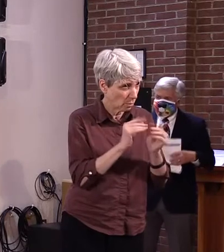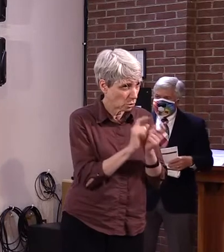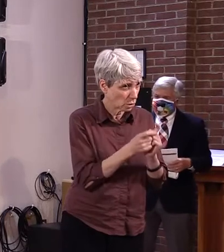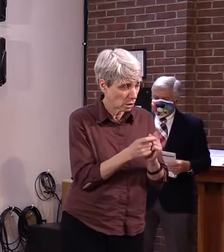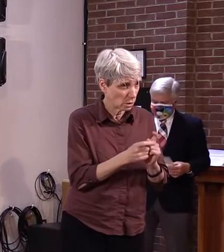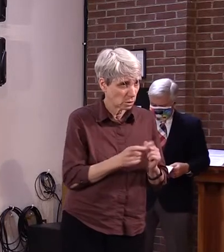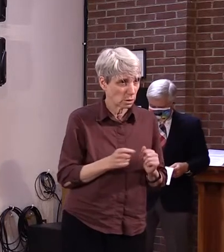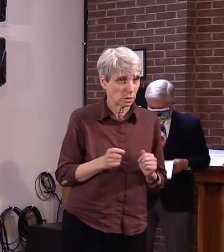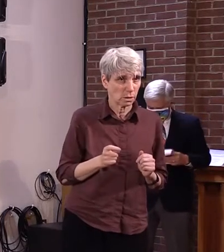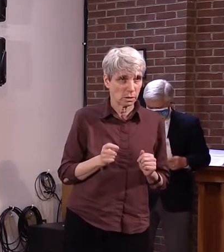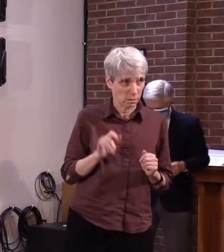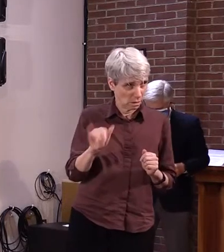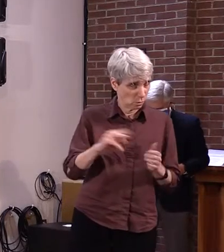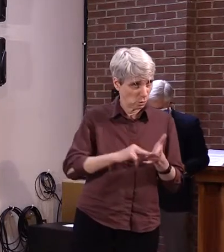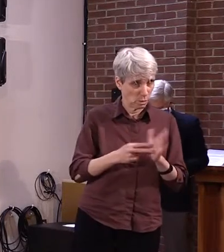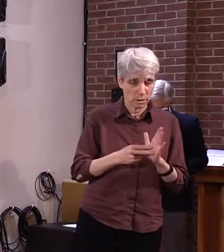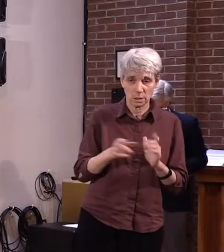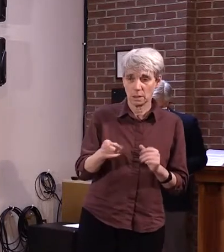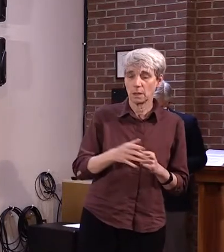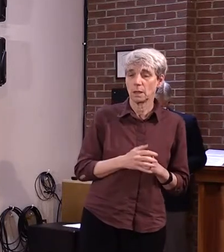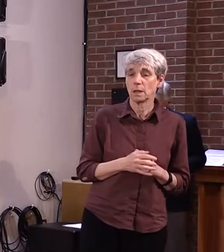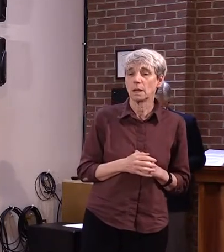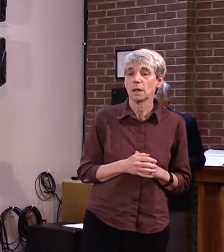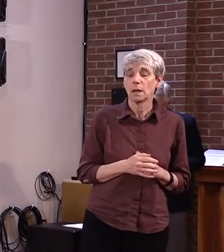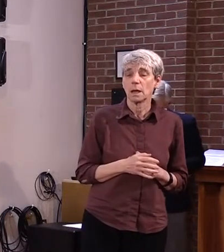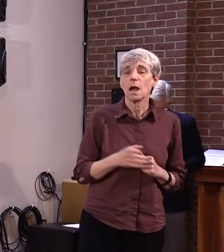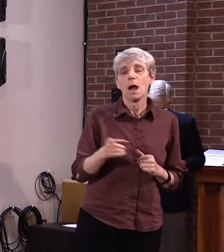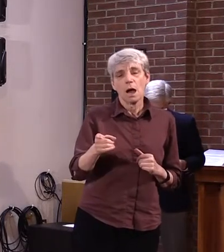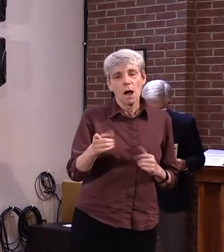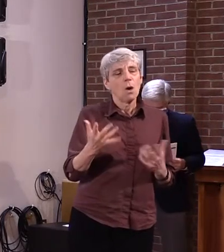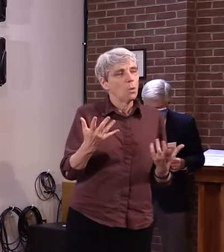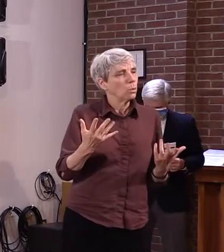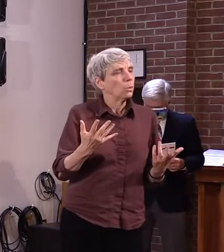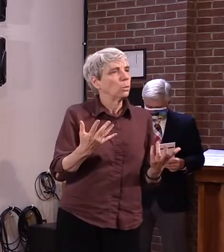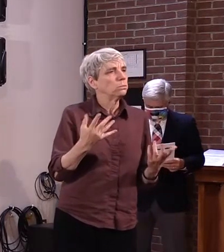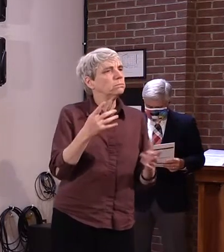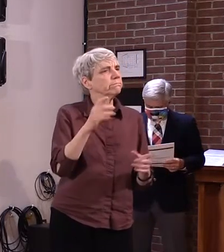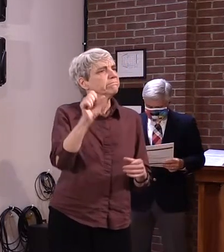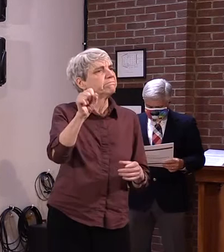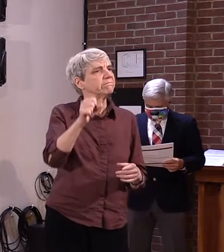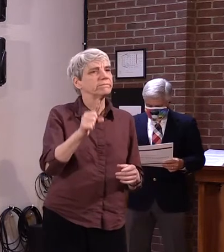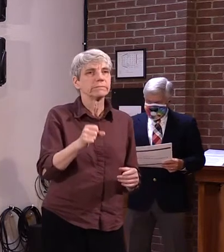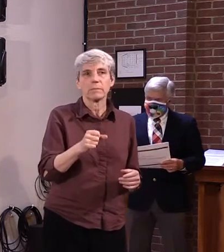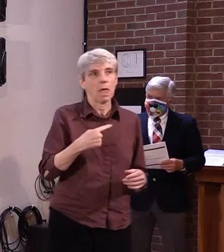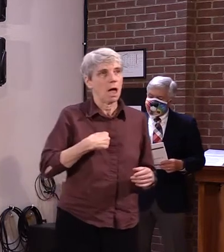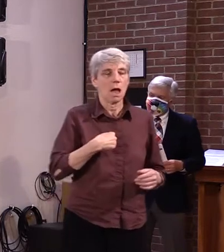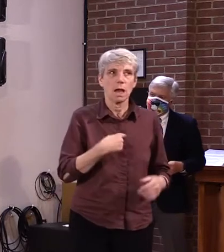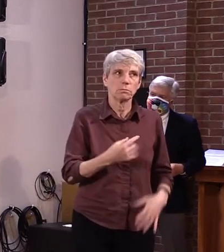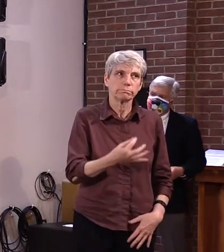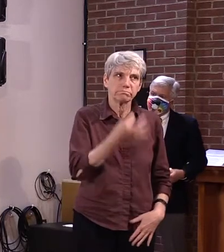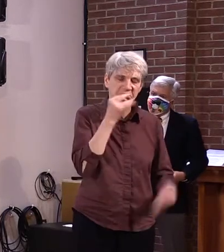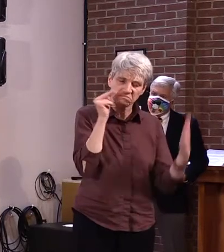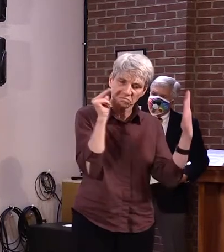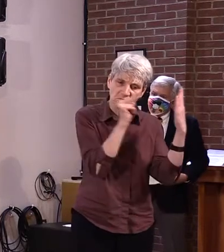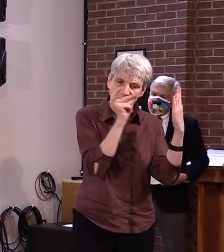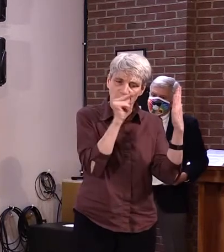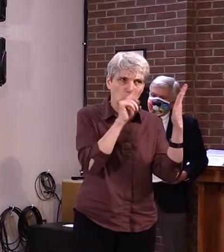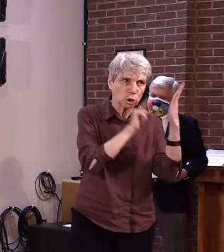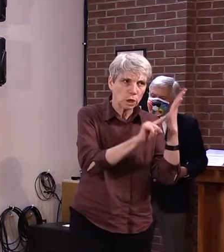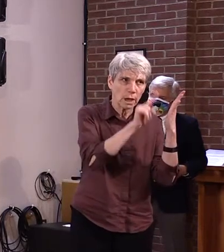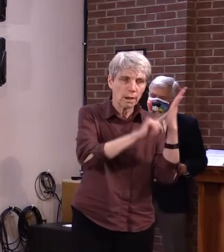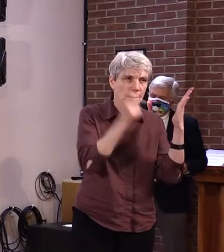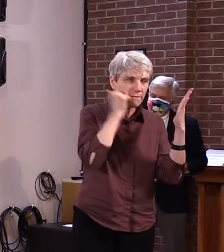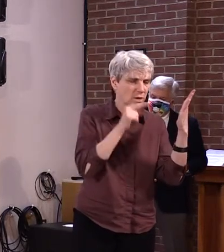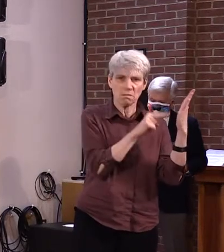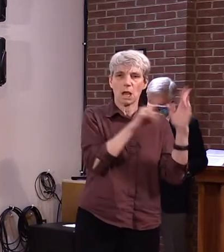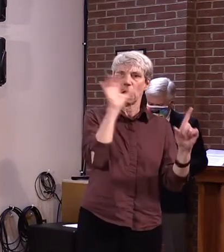Yeah, it relies on people like me who are watching the data constantly to see, you know, these kind